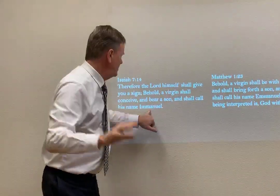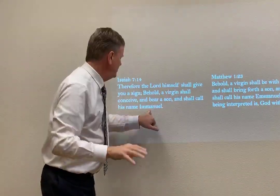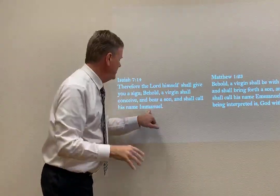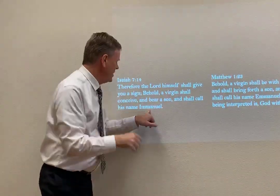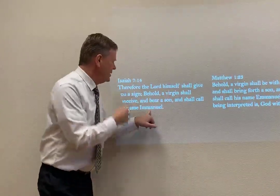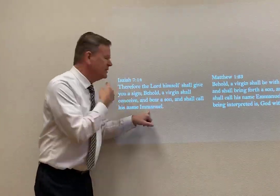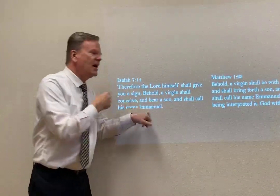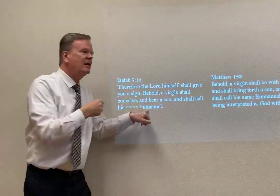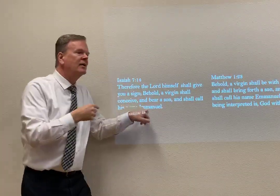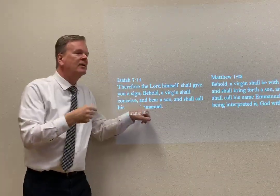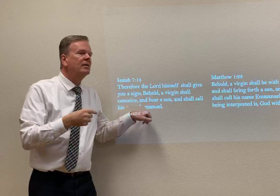Yeah, obvious.